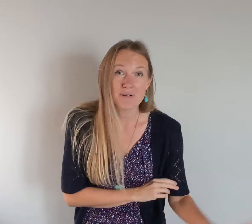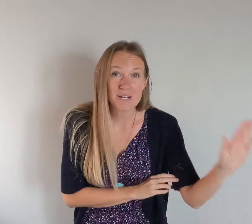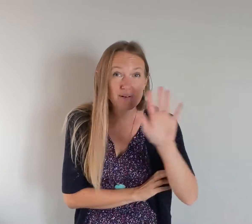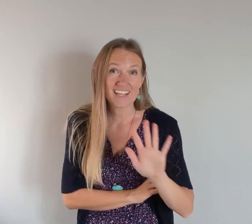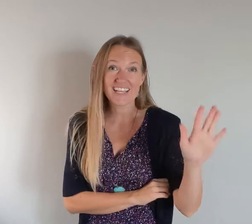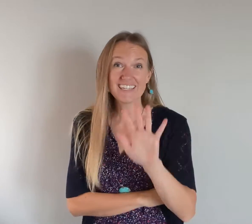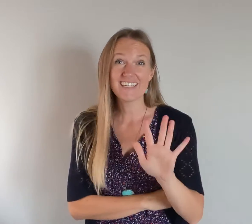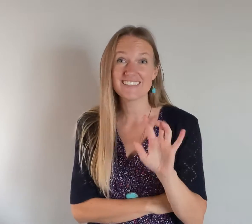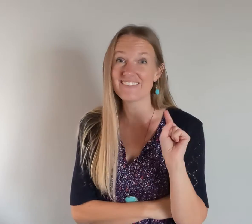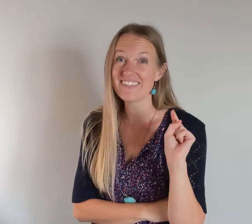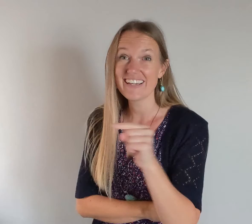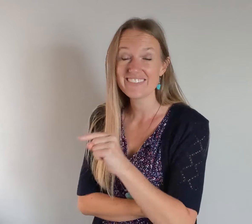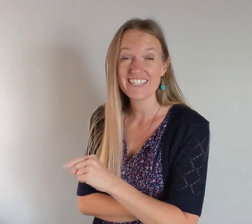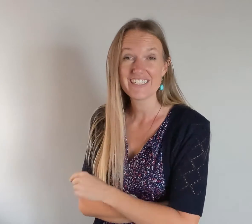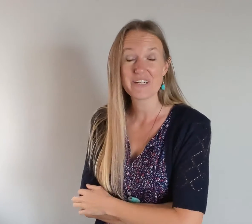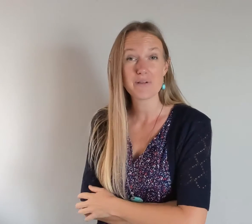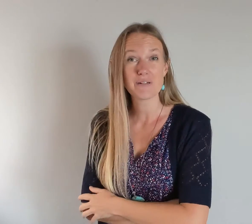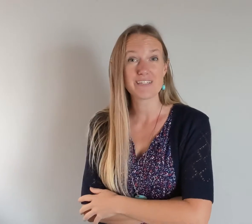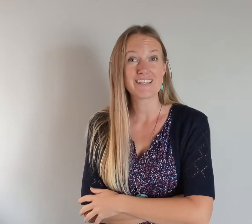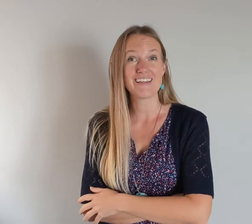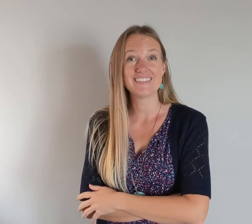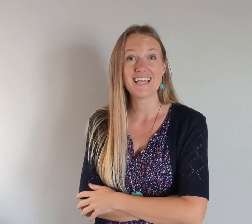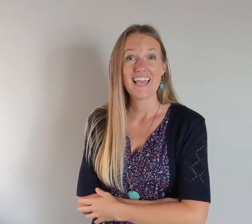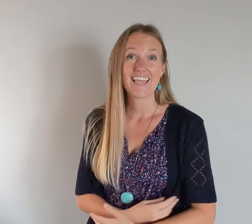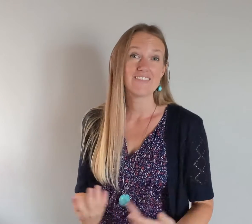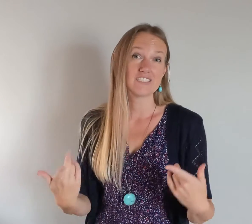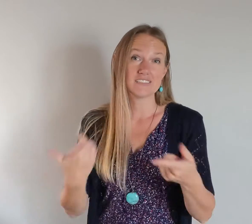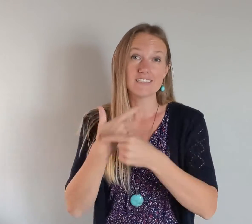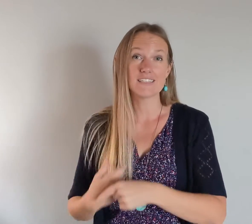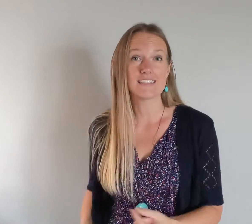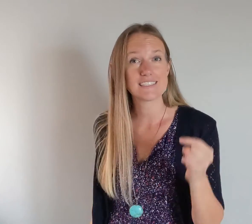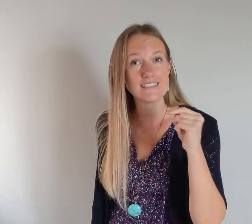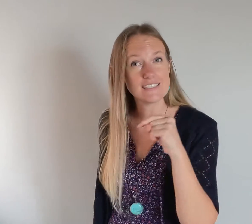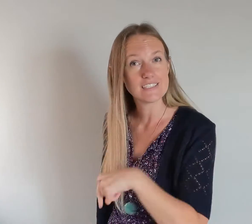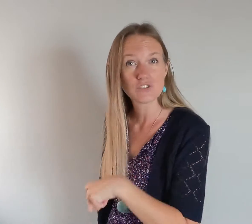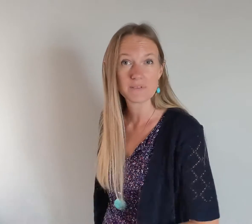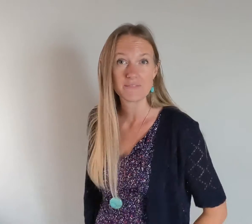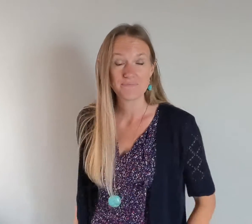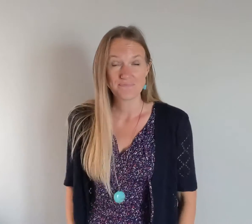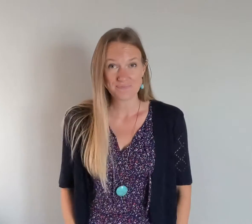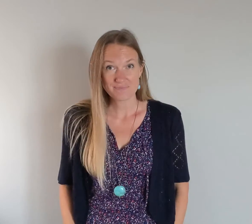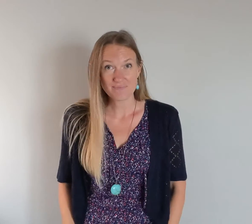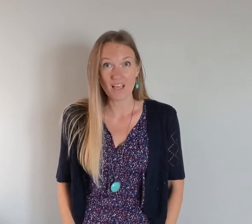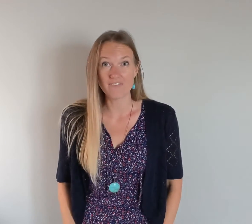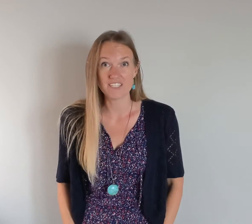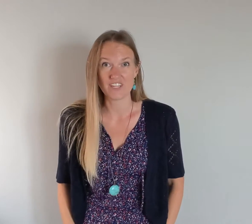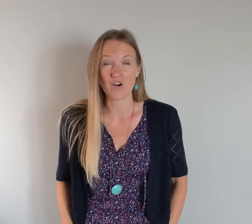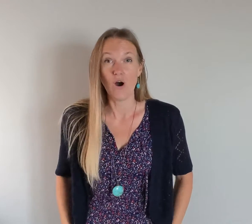I'm right-handed, so if you're left-handed, you're going to mirror my signs. And if you still need the lyrics, they're in the description of this video.